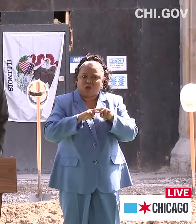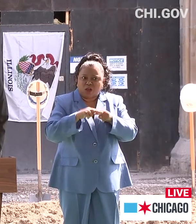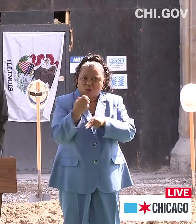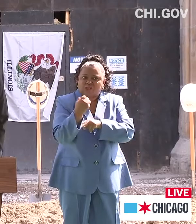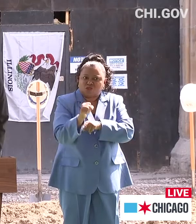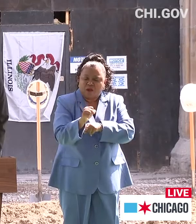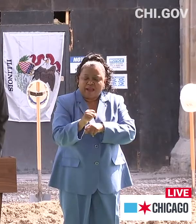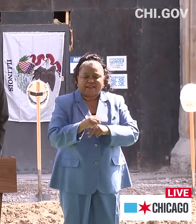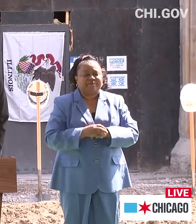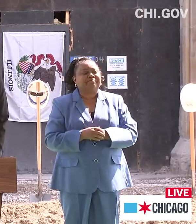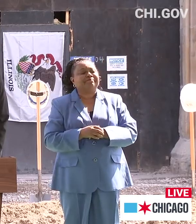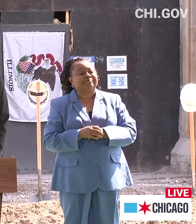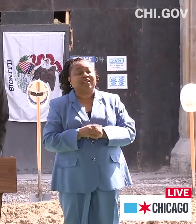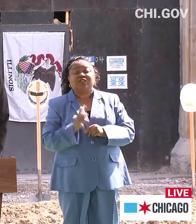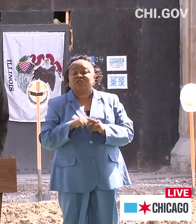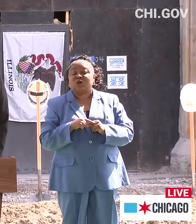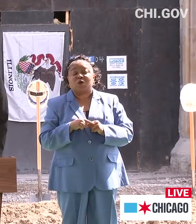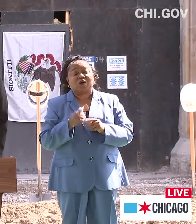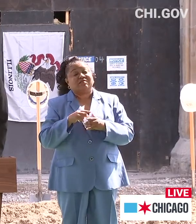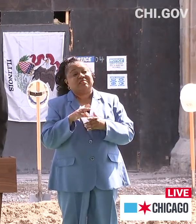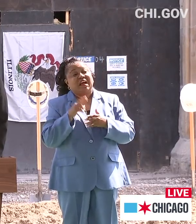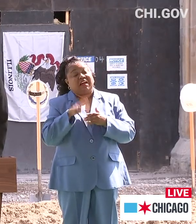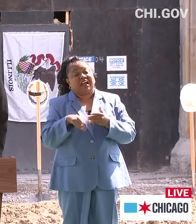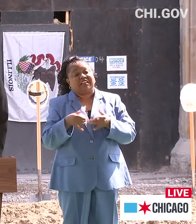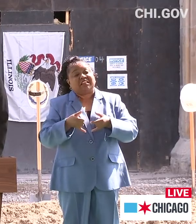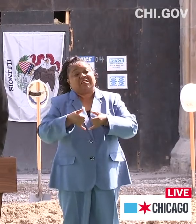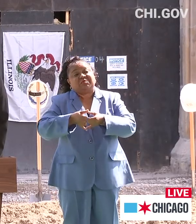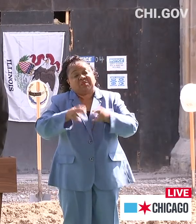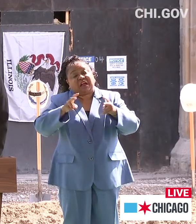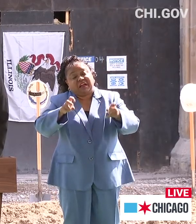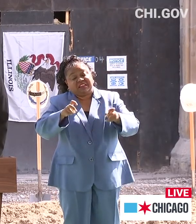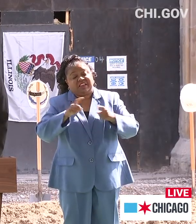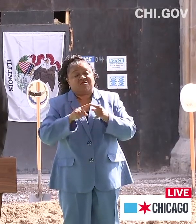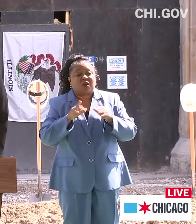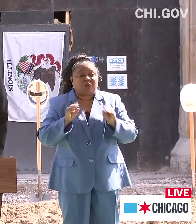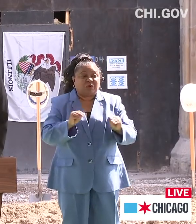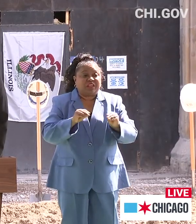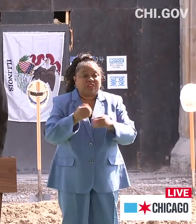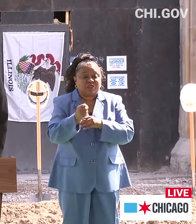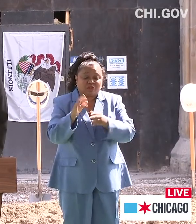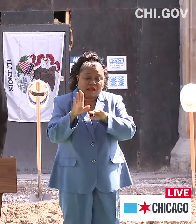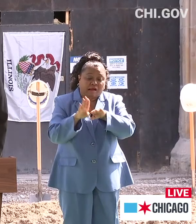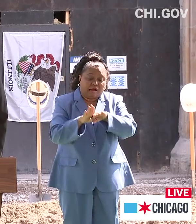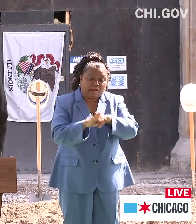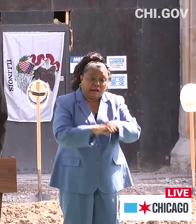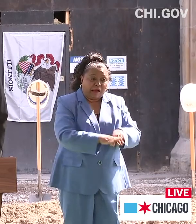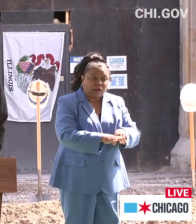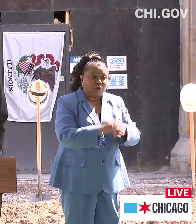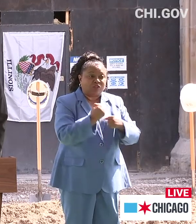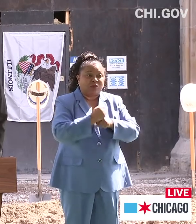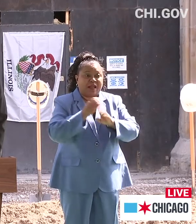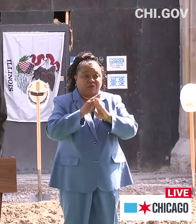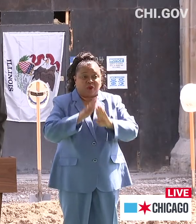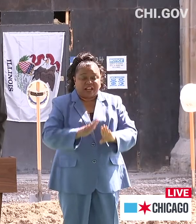strike. So as a consolation prize for putting the strike down with strike breakers, President